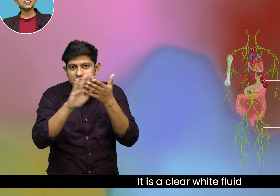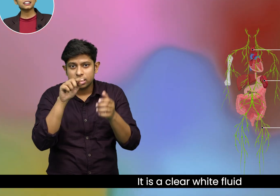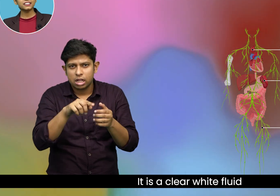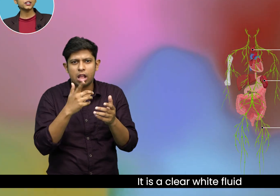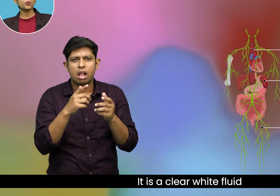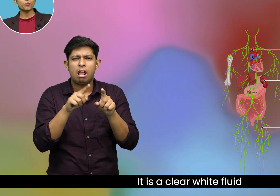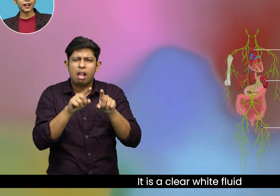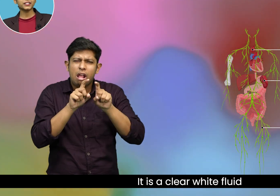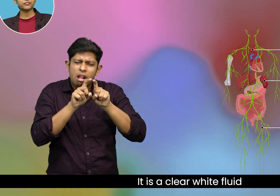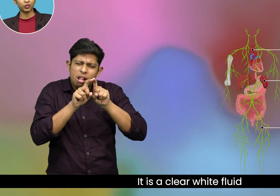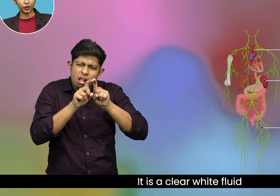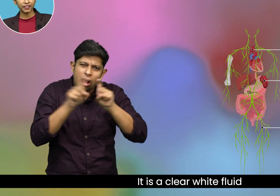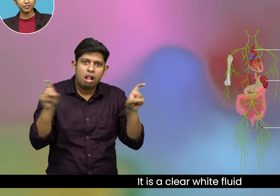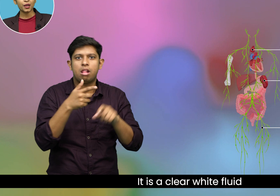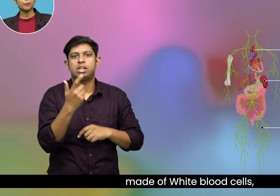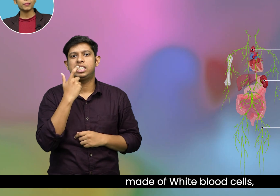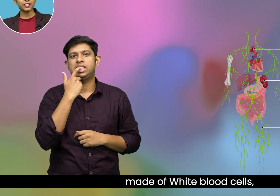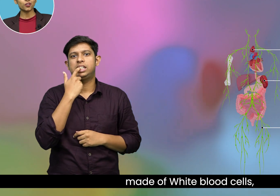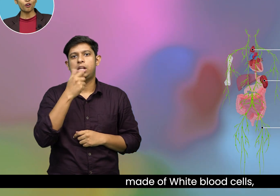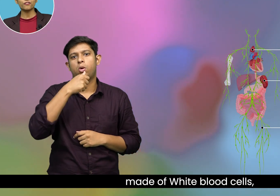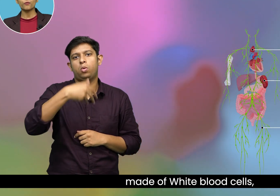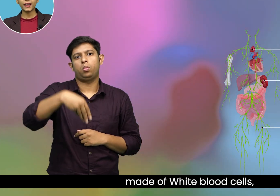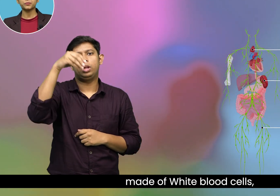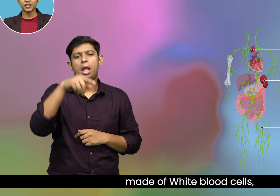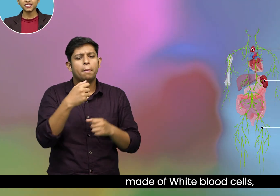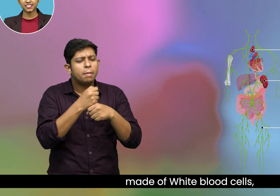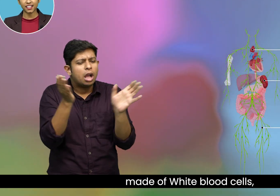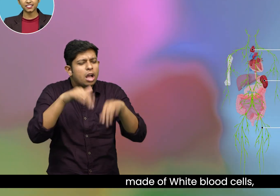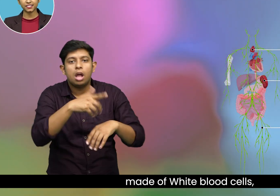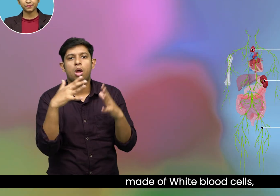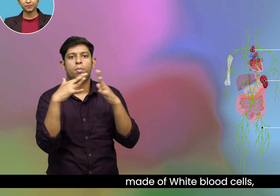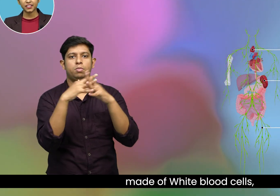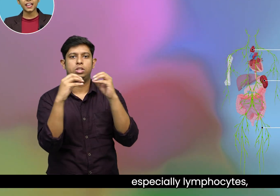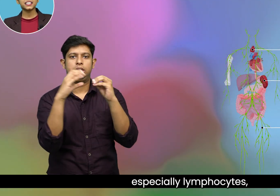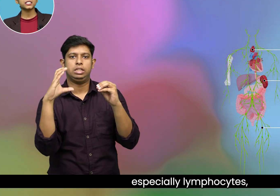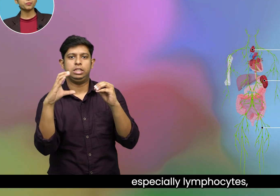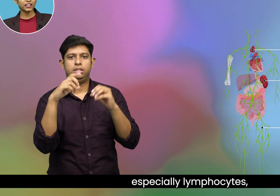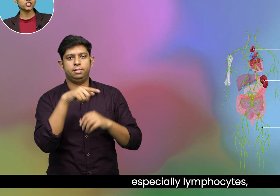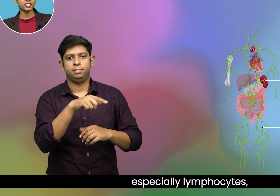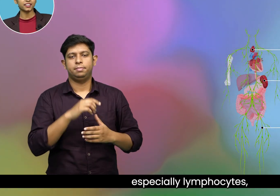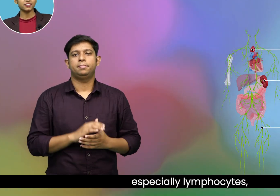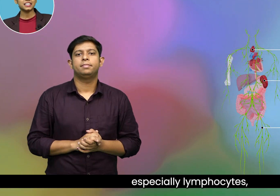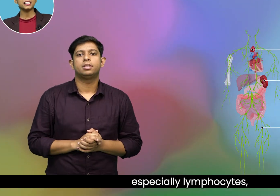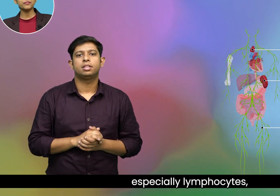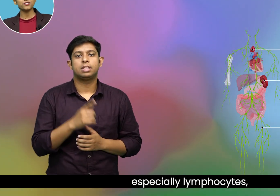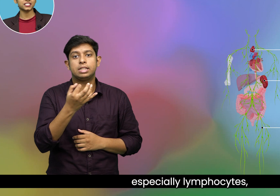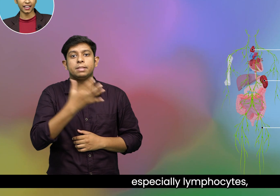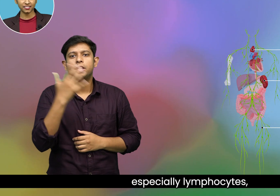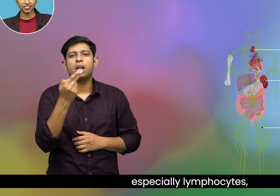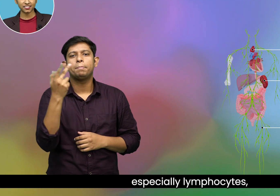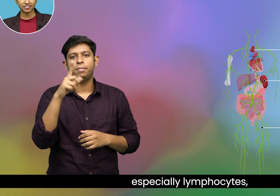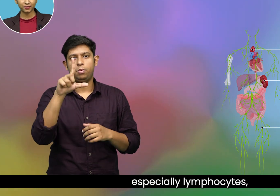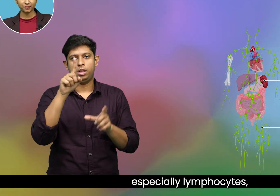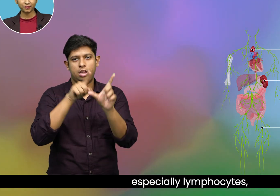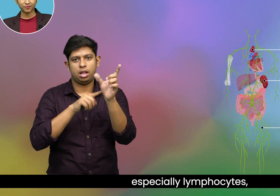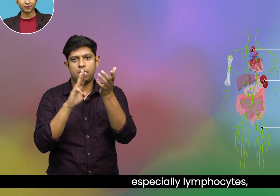It is a clear white fluid made of white blood cells, especially